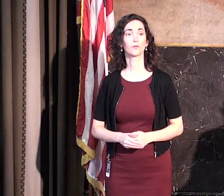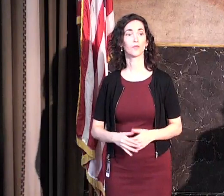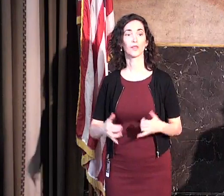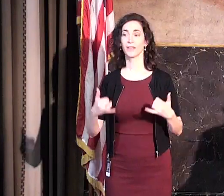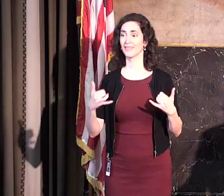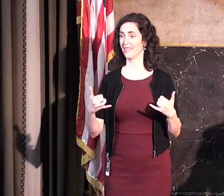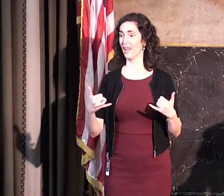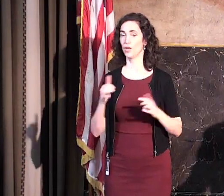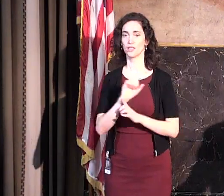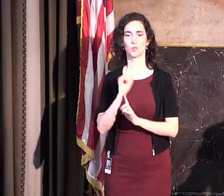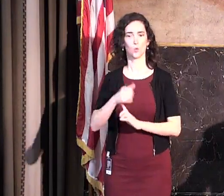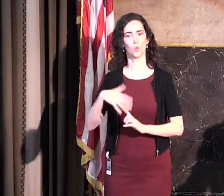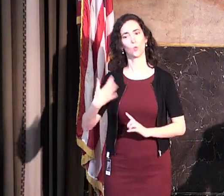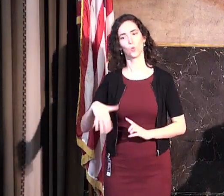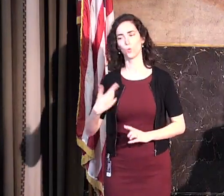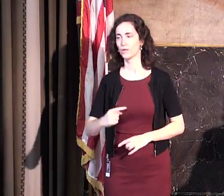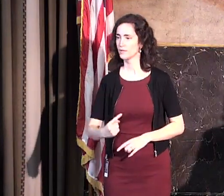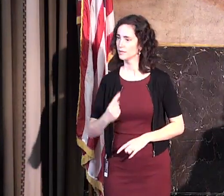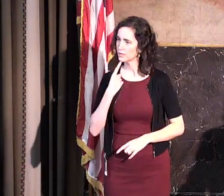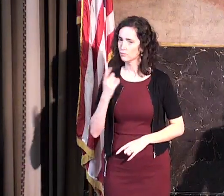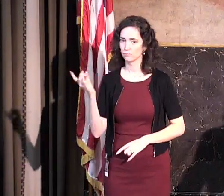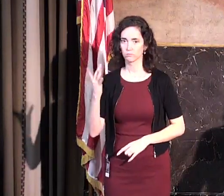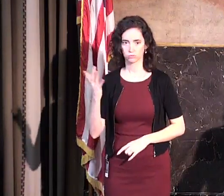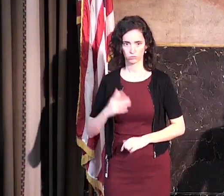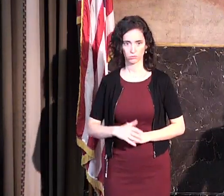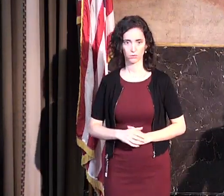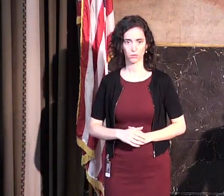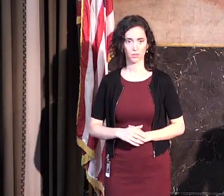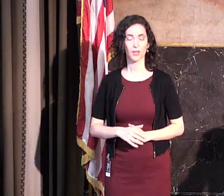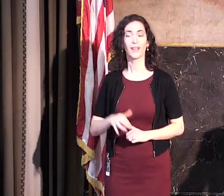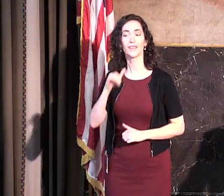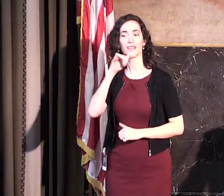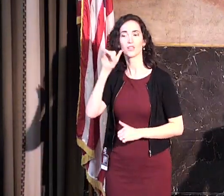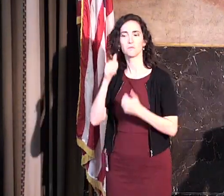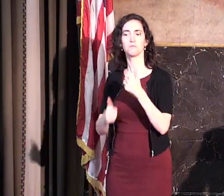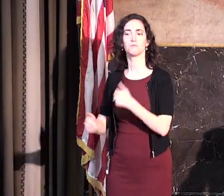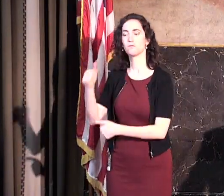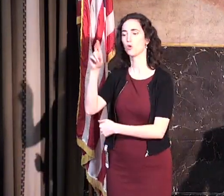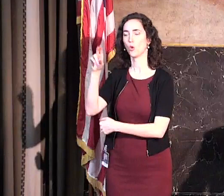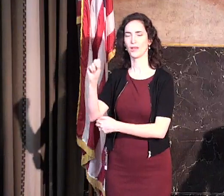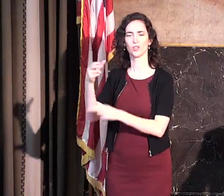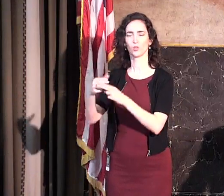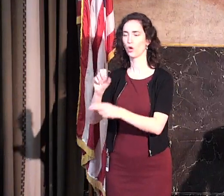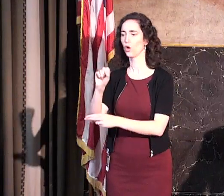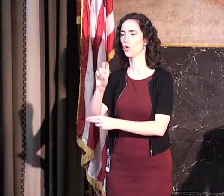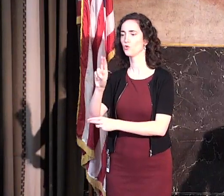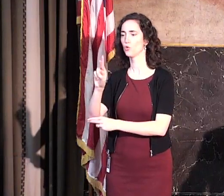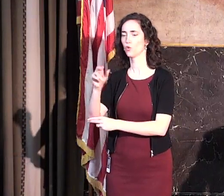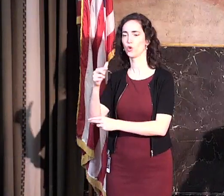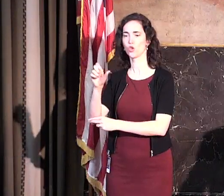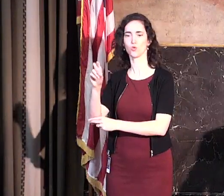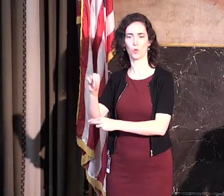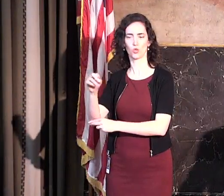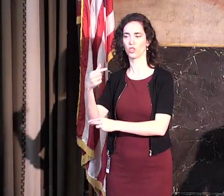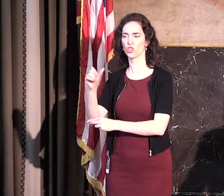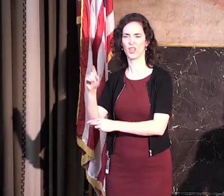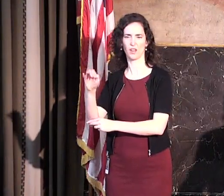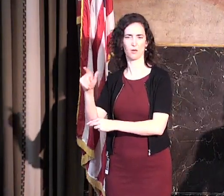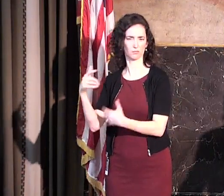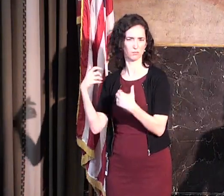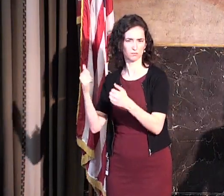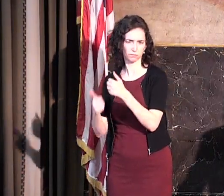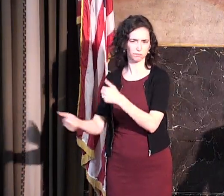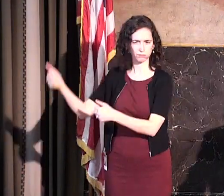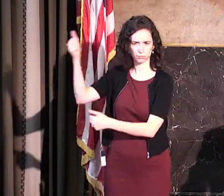serious situation. Yesterday, you may have seen the U.S. Surgeon General who stated, and I think very